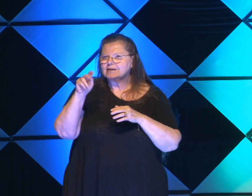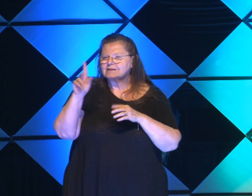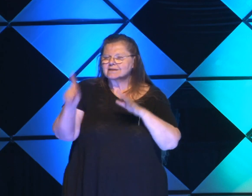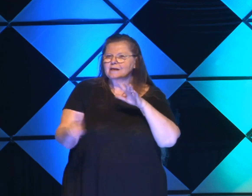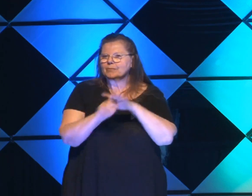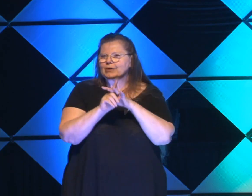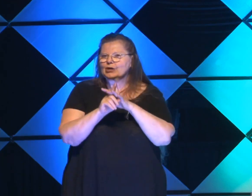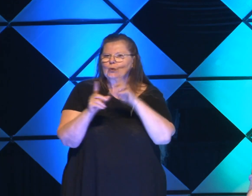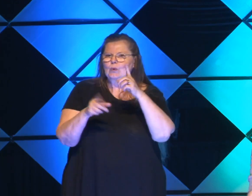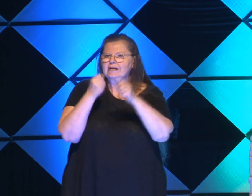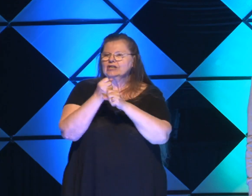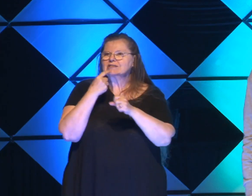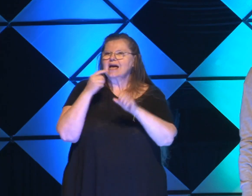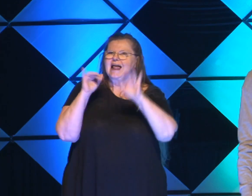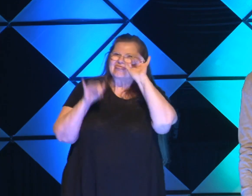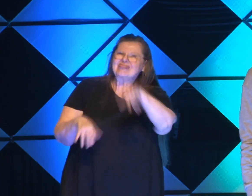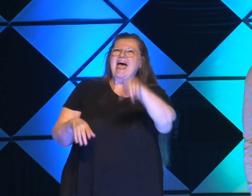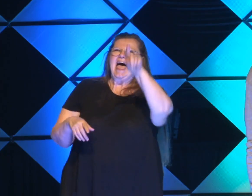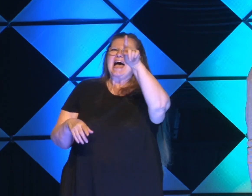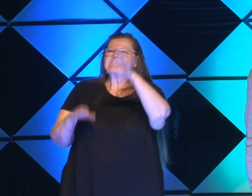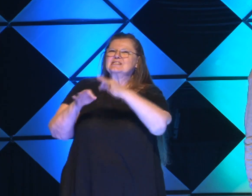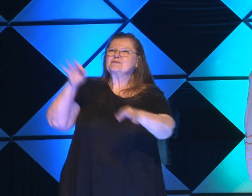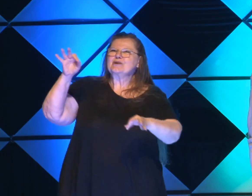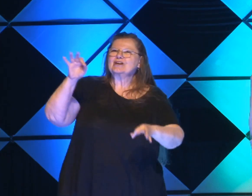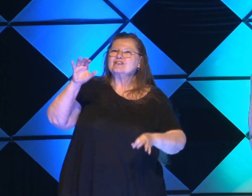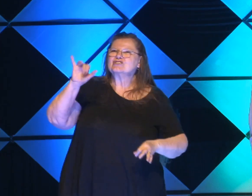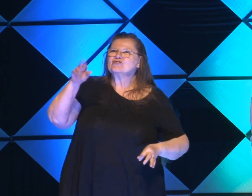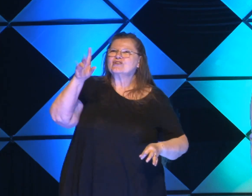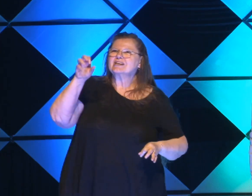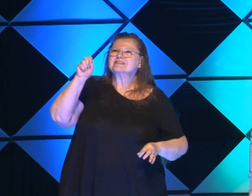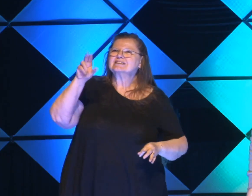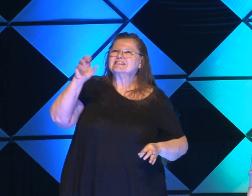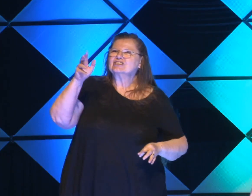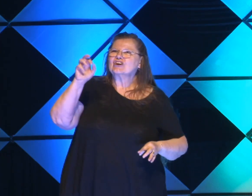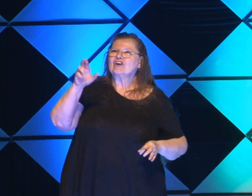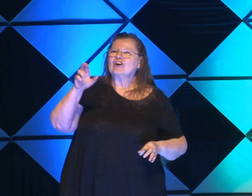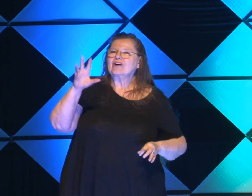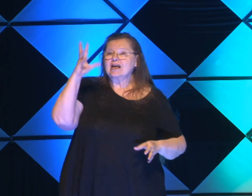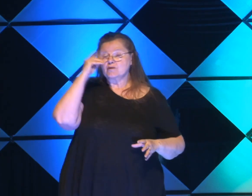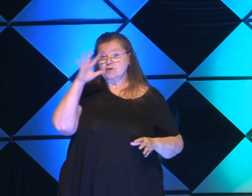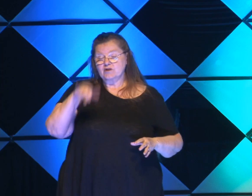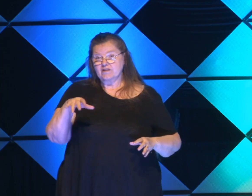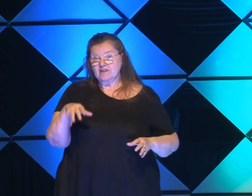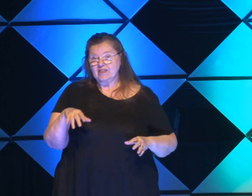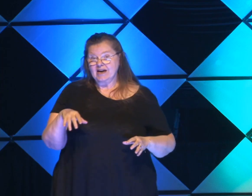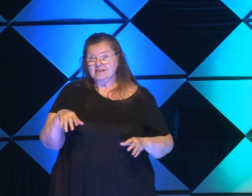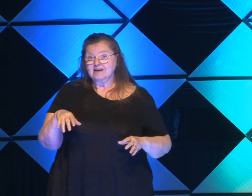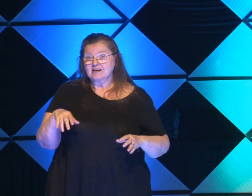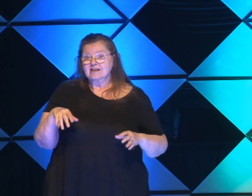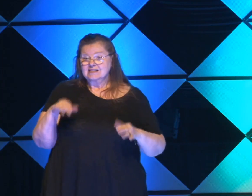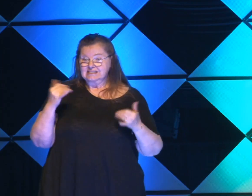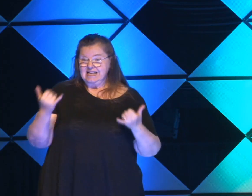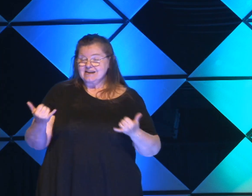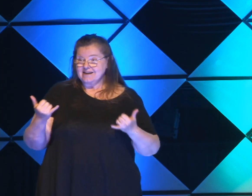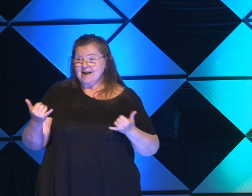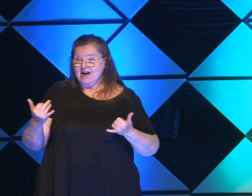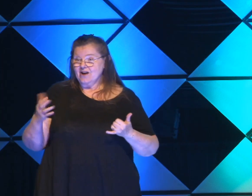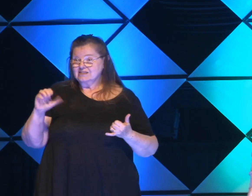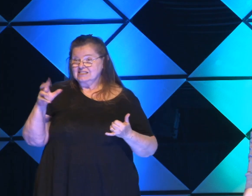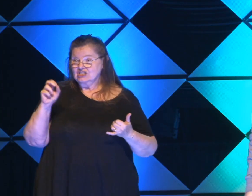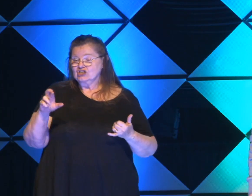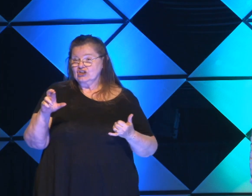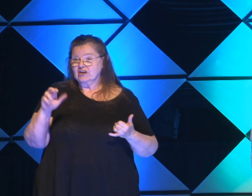1 year, and he said, look, that's the spirit of Julius Caesar. And the beauty of that move politically was now